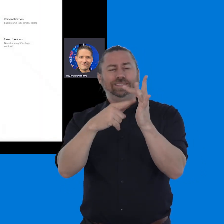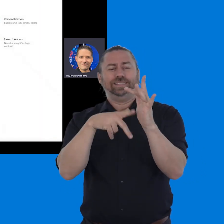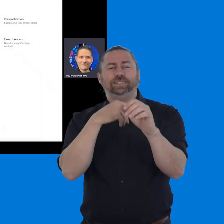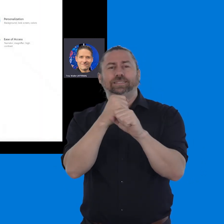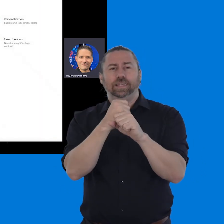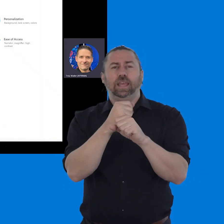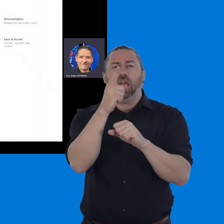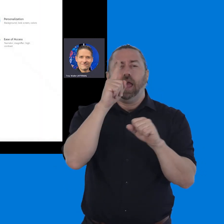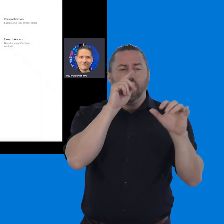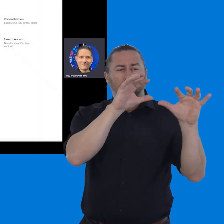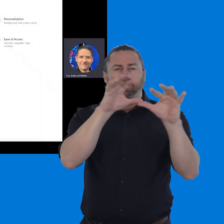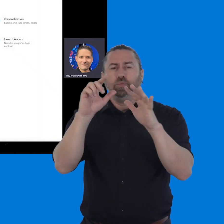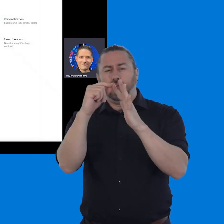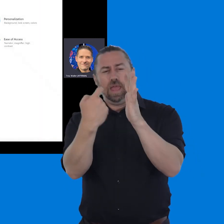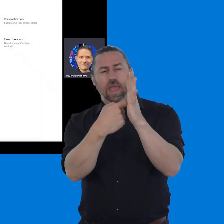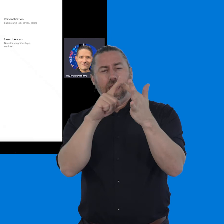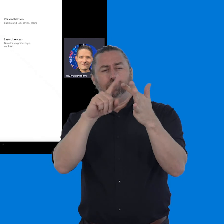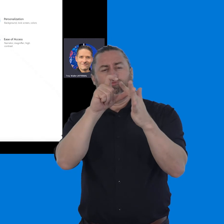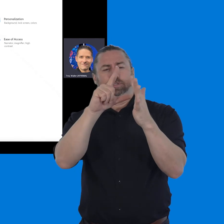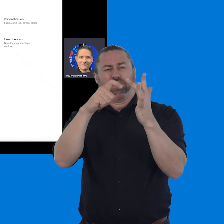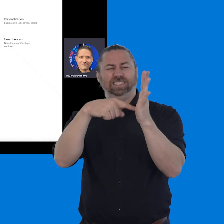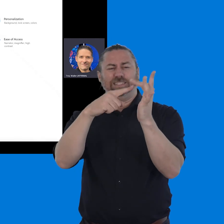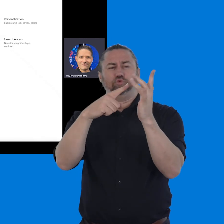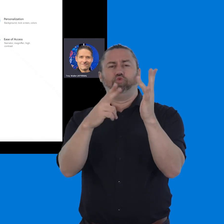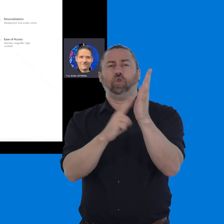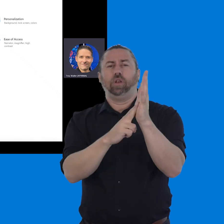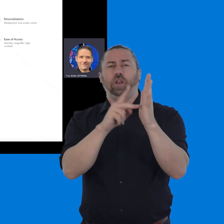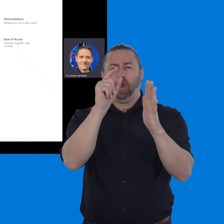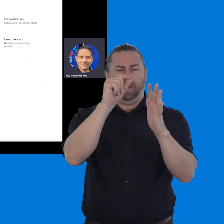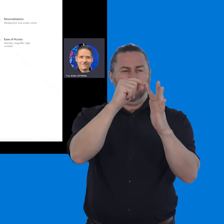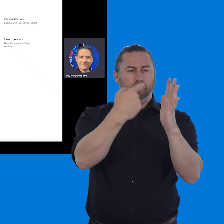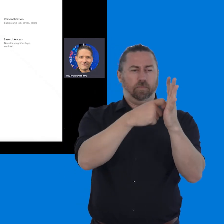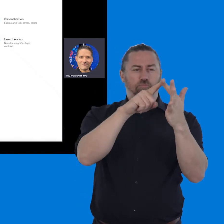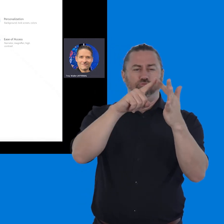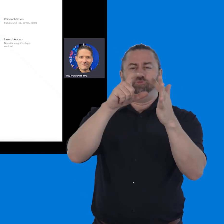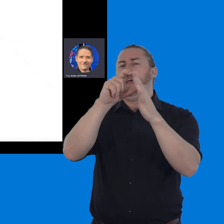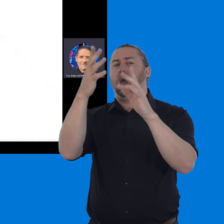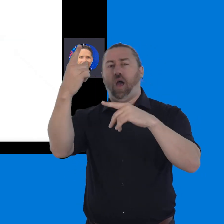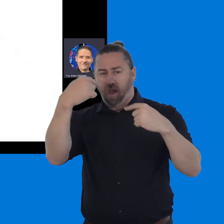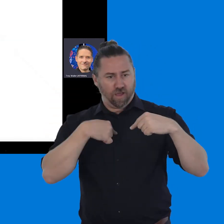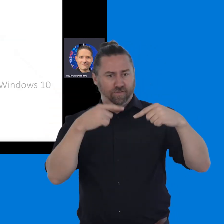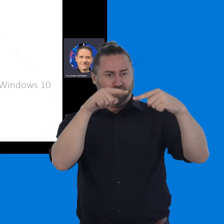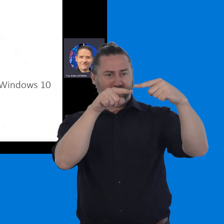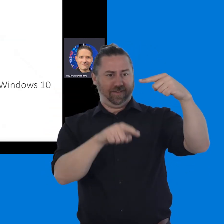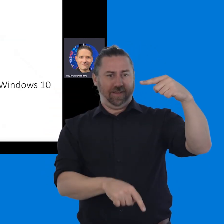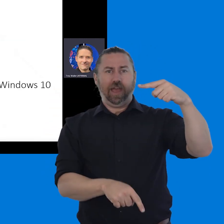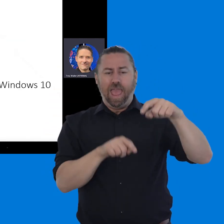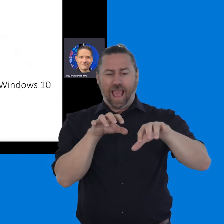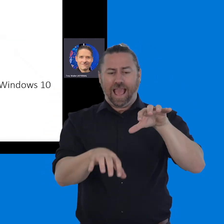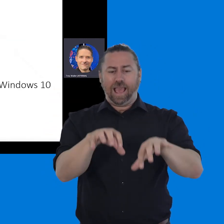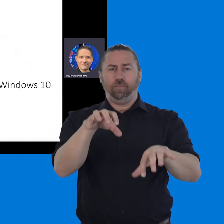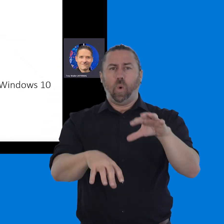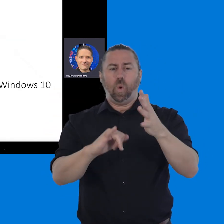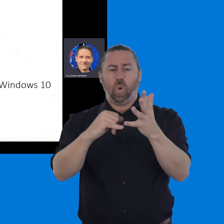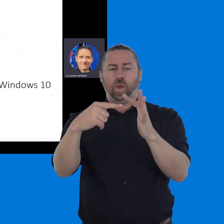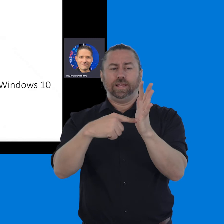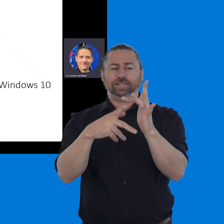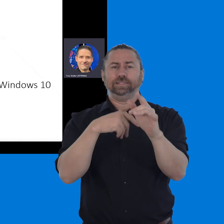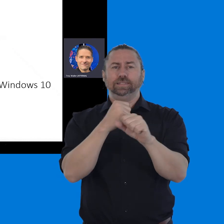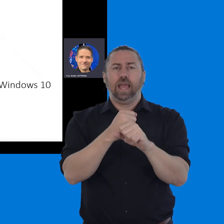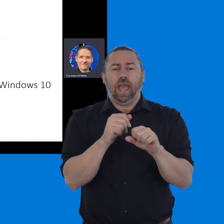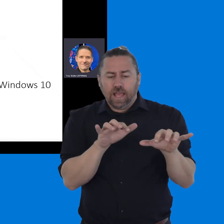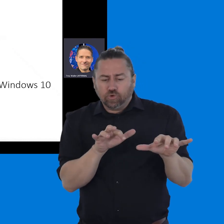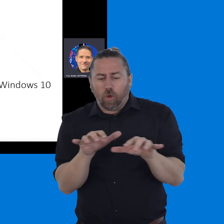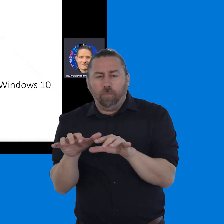your Windows settings, then start typing the word prediction, for example, and what it'll do is it'll bring you into your